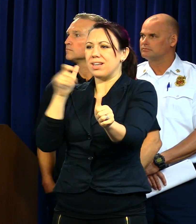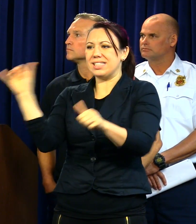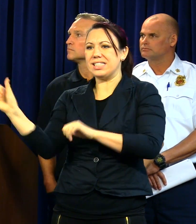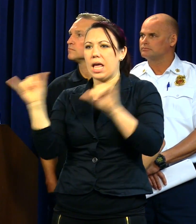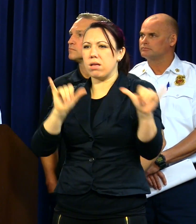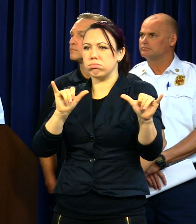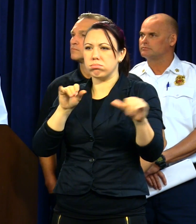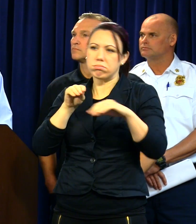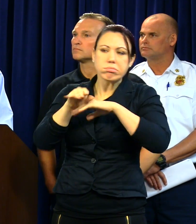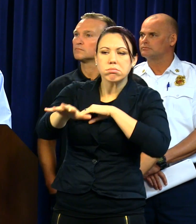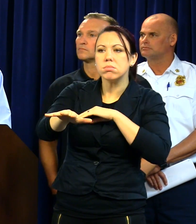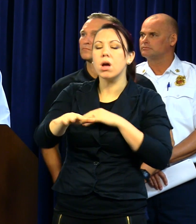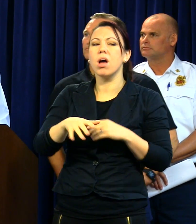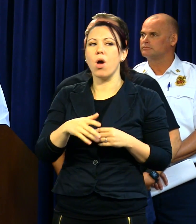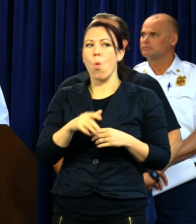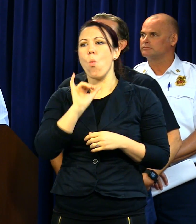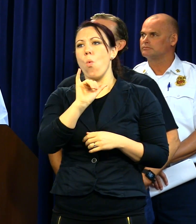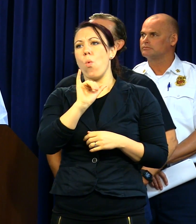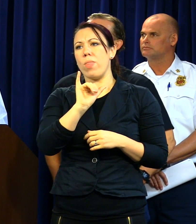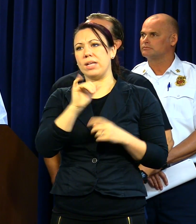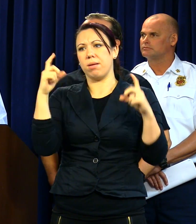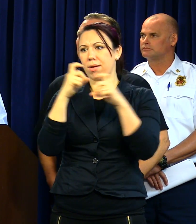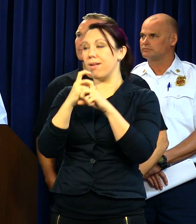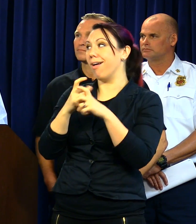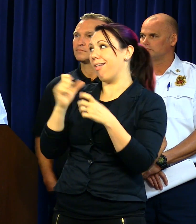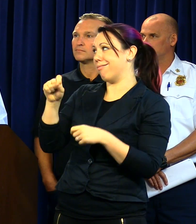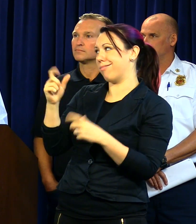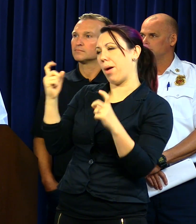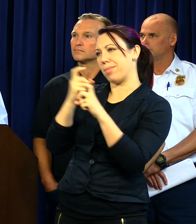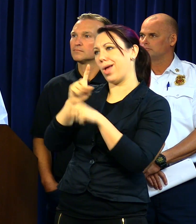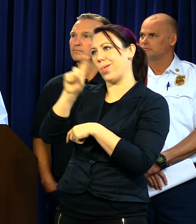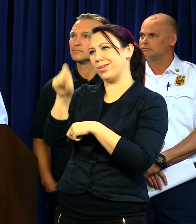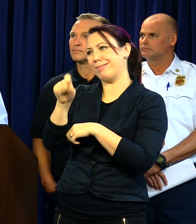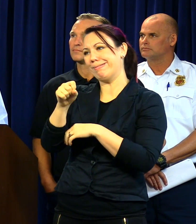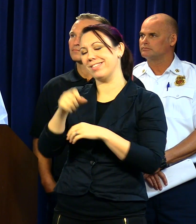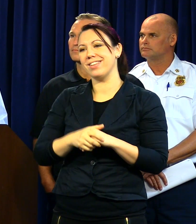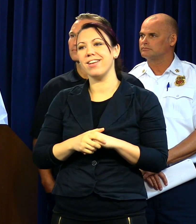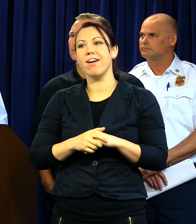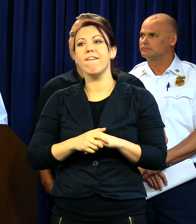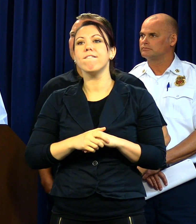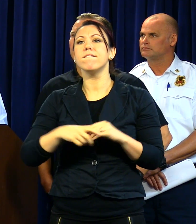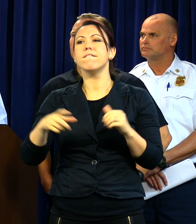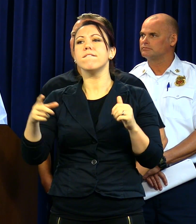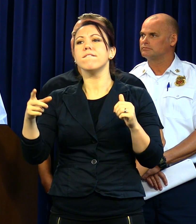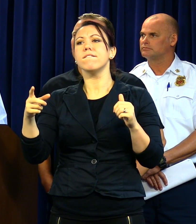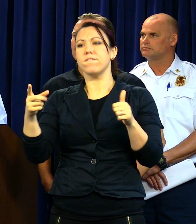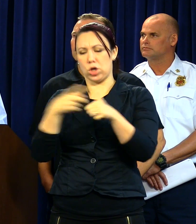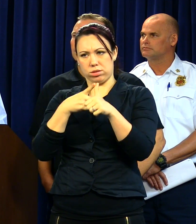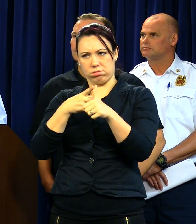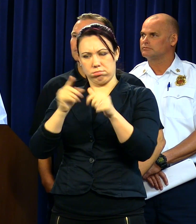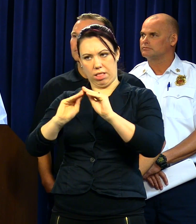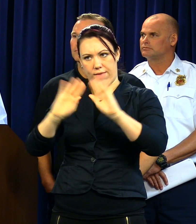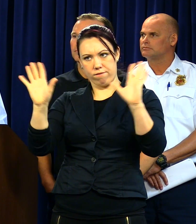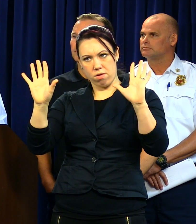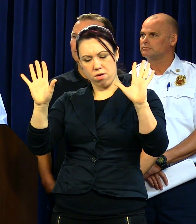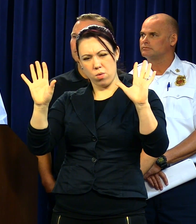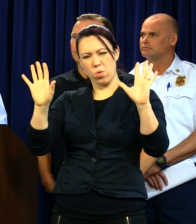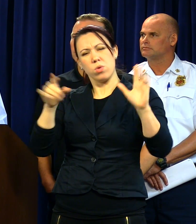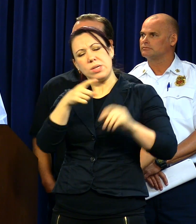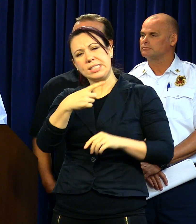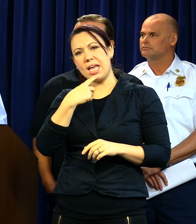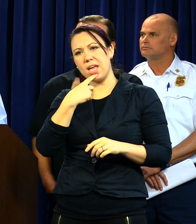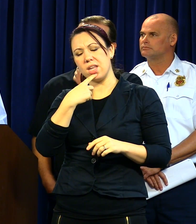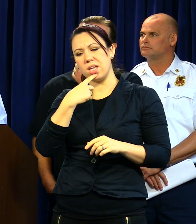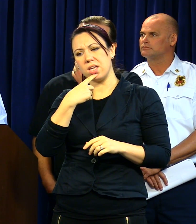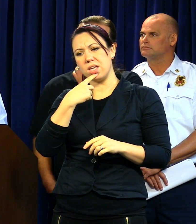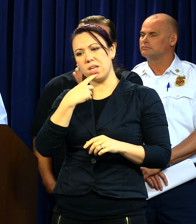Well, a couple things are packed into that question. Yes. Number one, I would challenge the fact that the